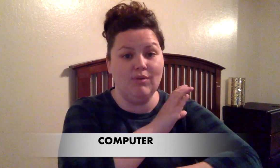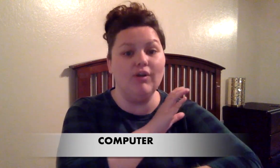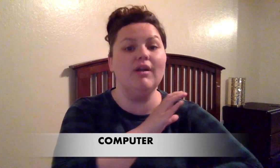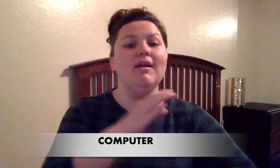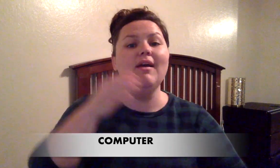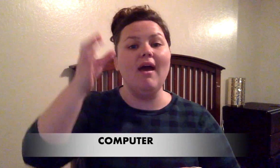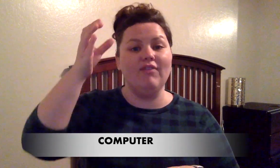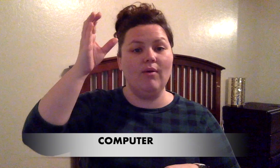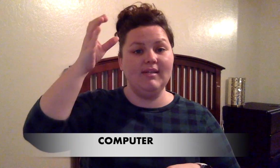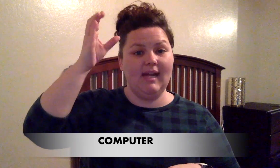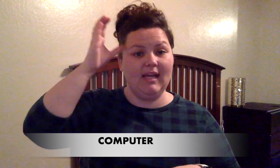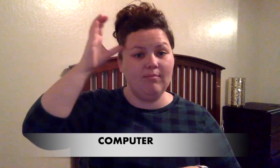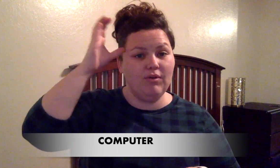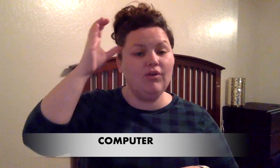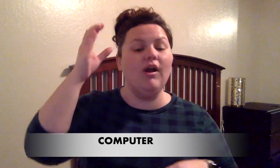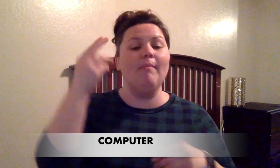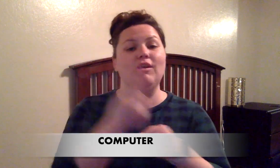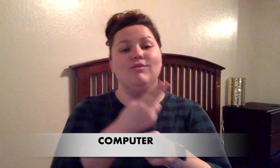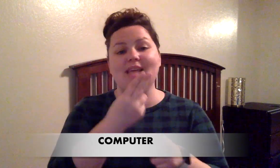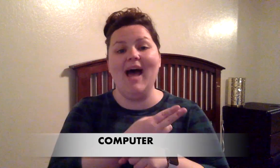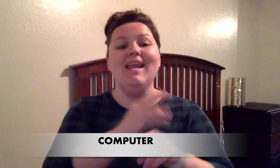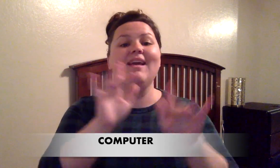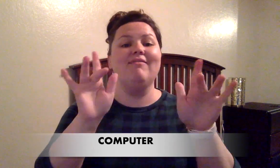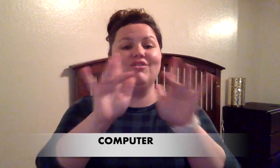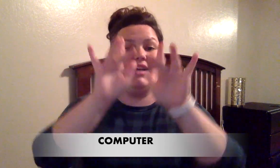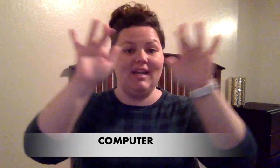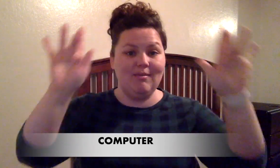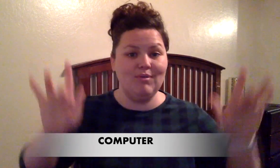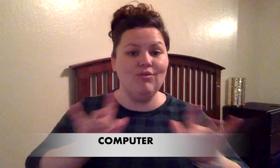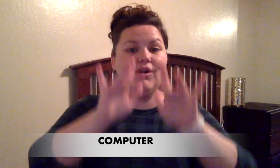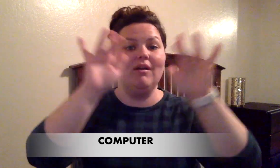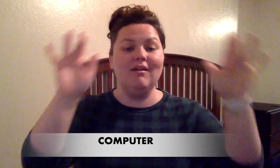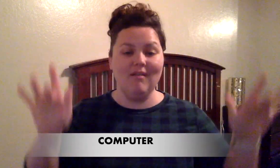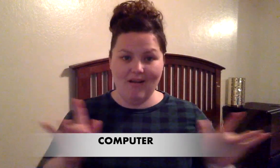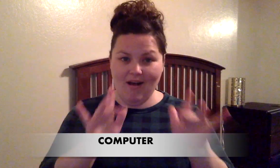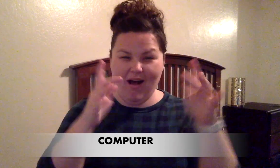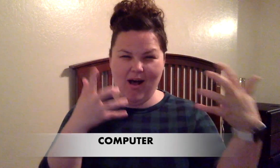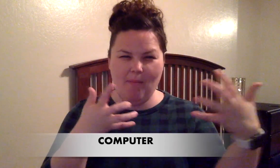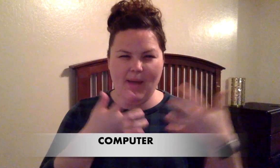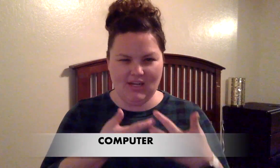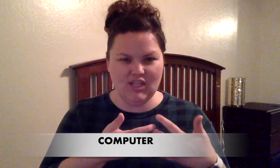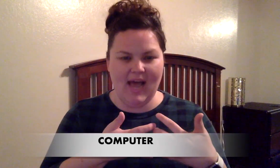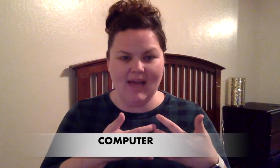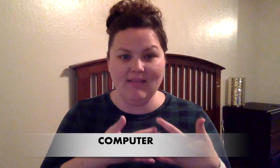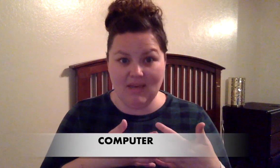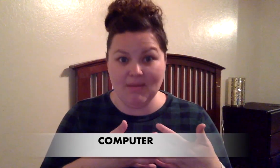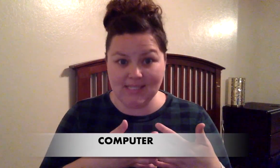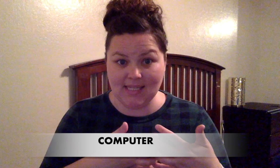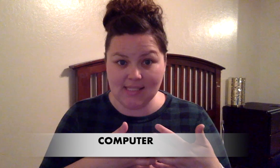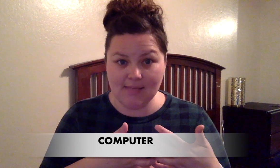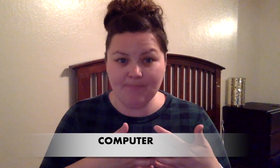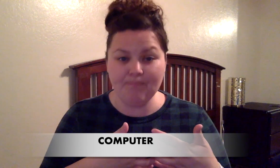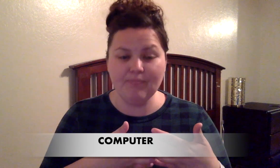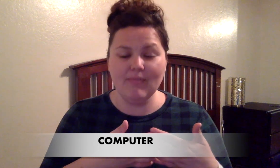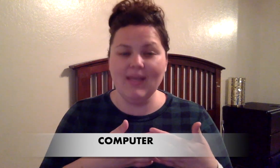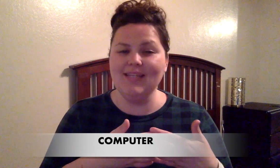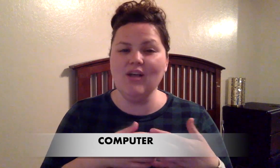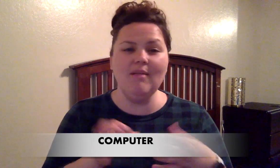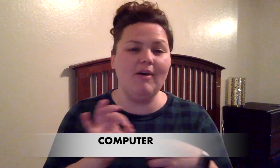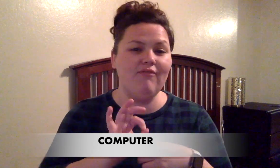computer. If they're always signing computer, I'm going to use that. If they're signing computer, I'll match that, if that makes sense. It's all about